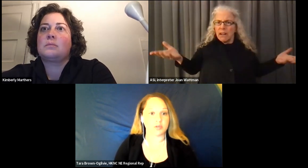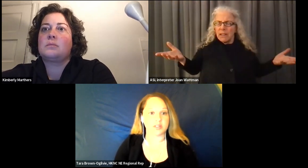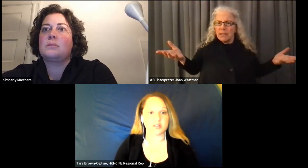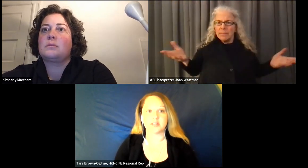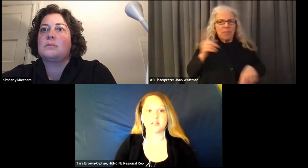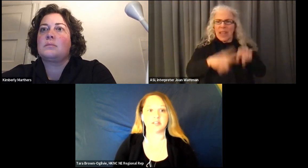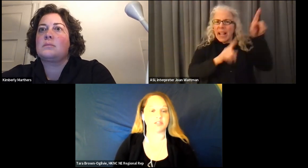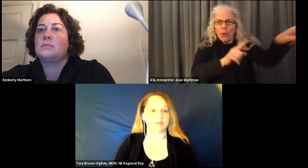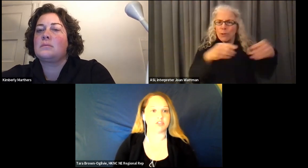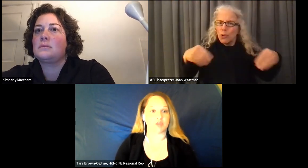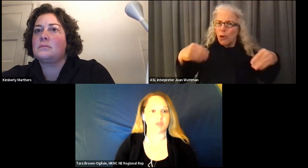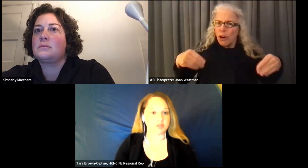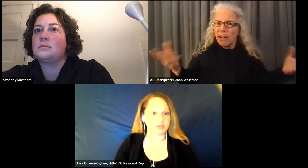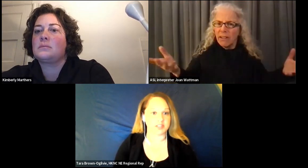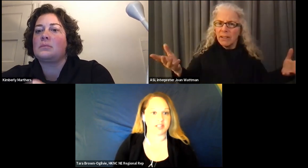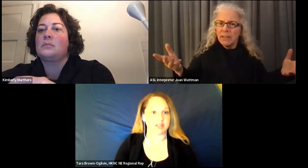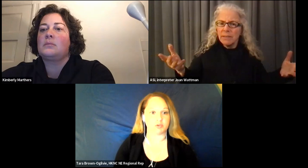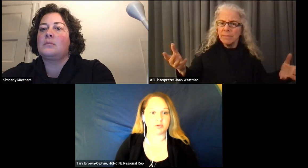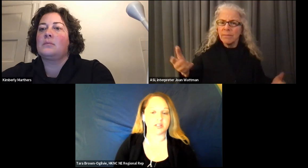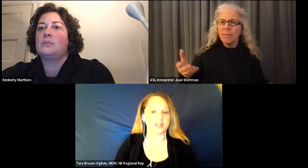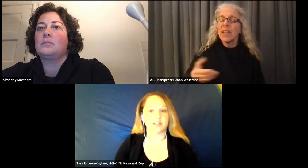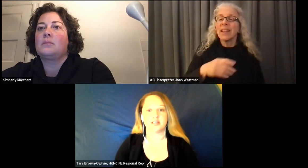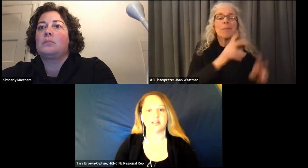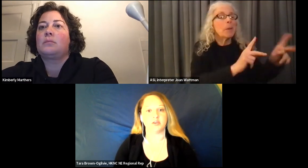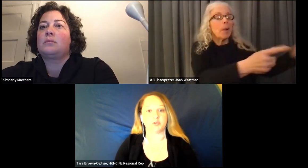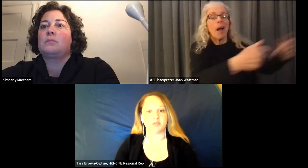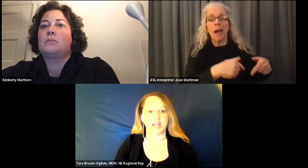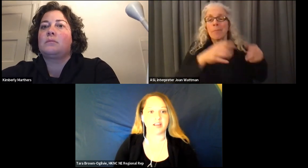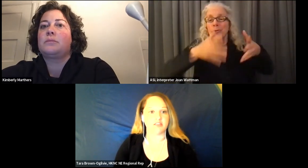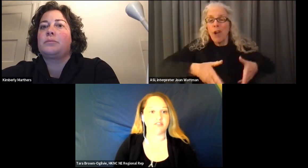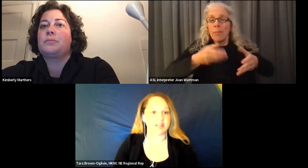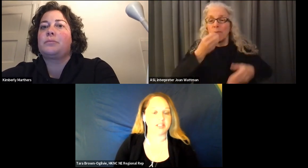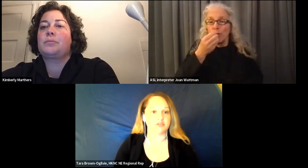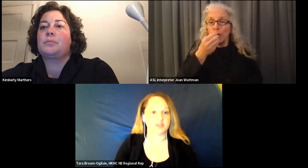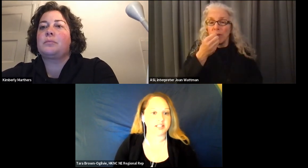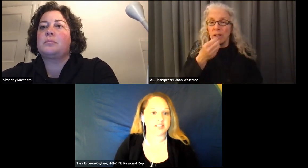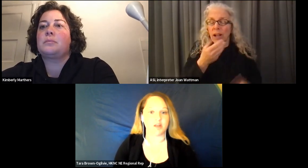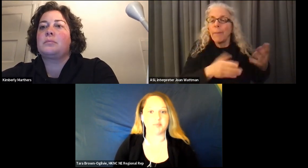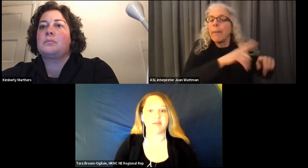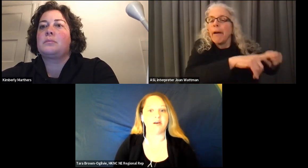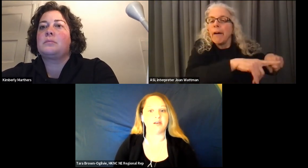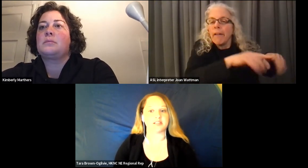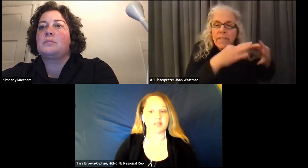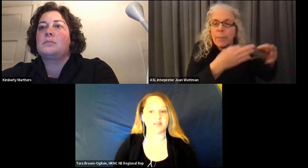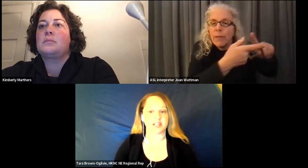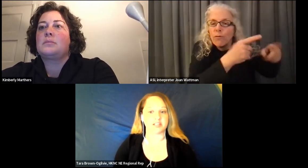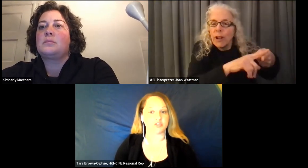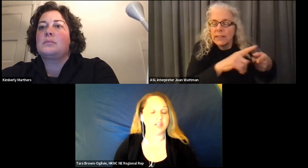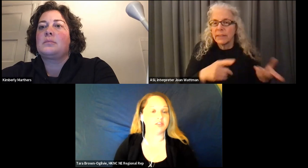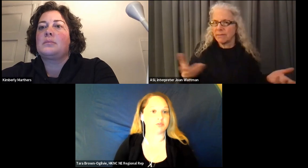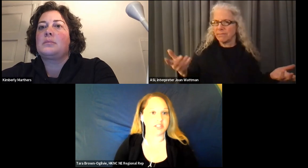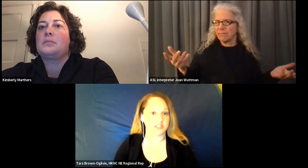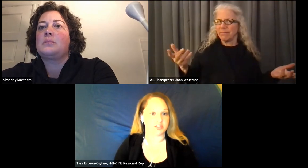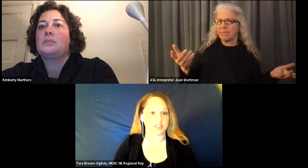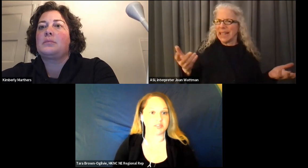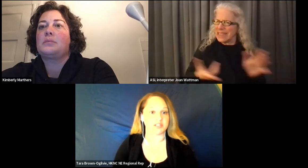the store. You know, someone just drops groceries at my door. You know, they're relying on family and friends to help them out. And sometimes that can